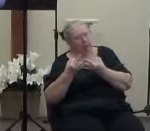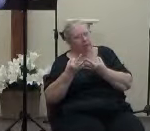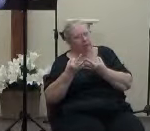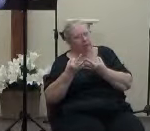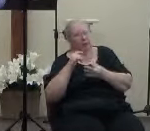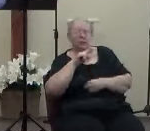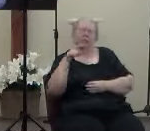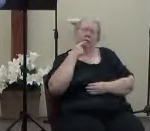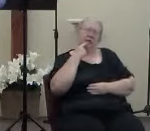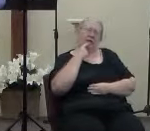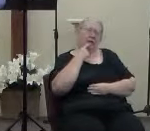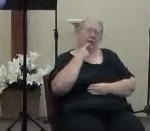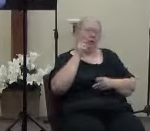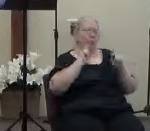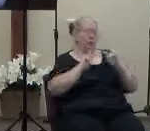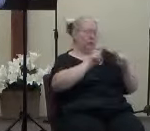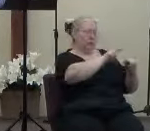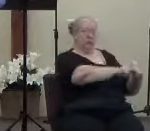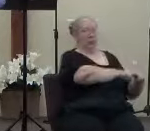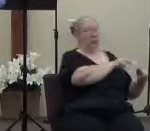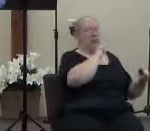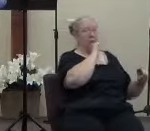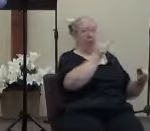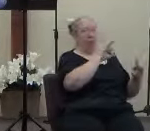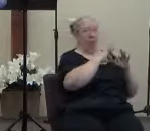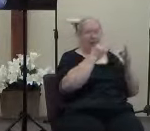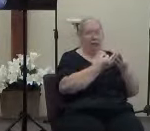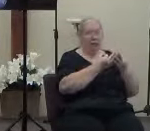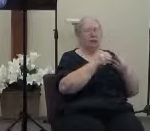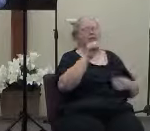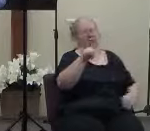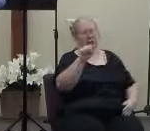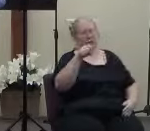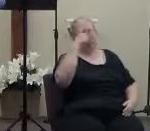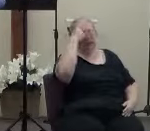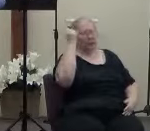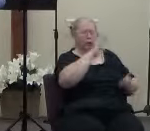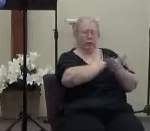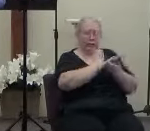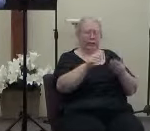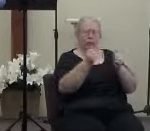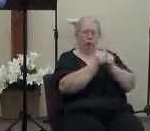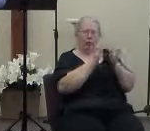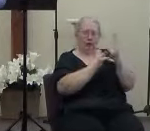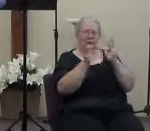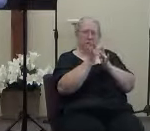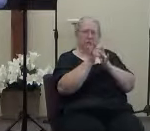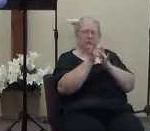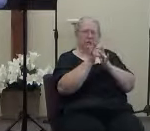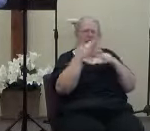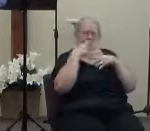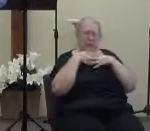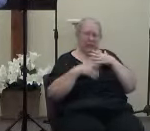And you're saying, Mike, the people set beside me eat my flesh and blood. Yes, they are, because you're all cleansed by the blood of Jesus. You're all adopted sons